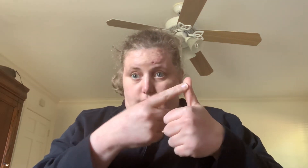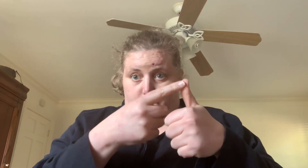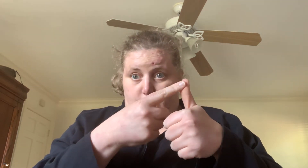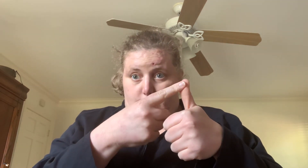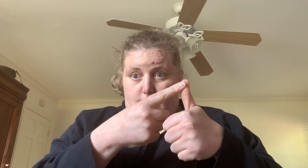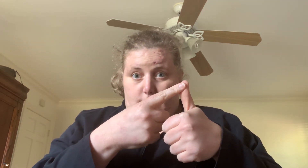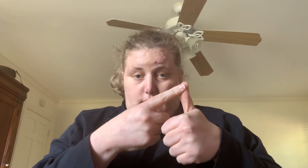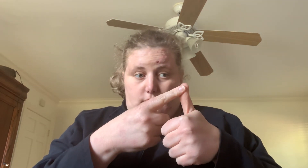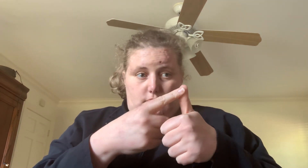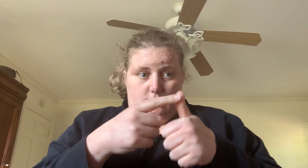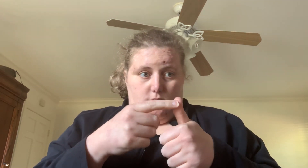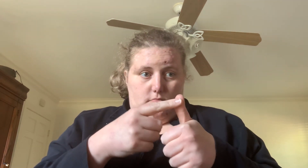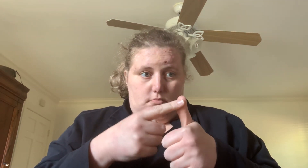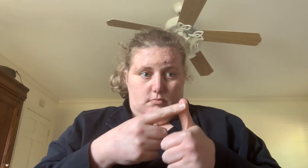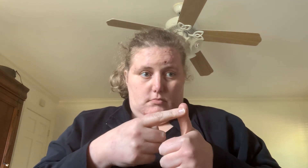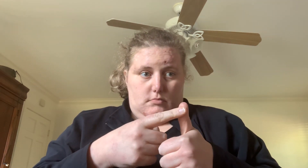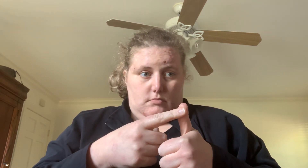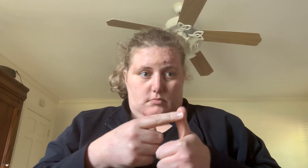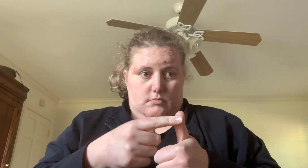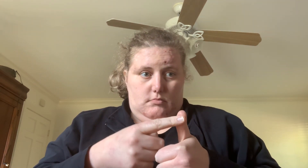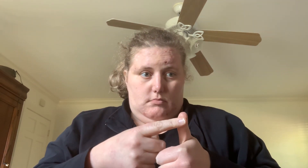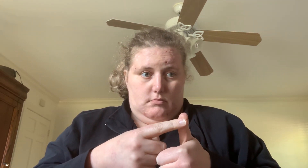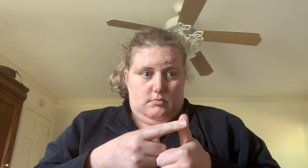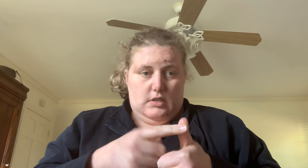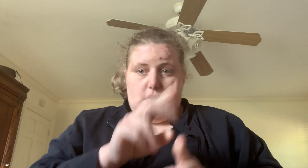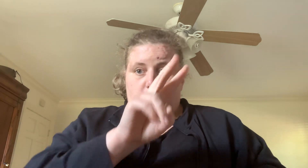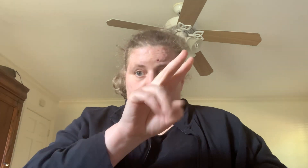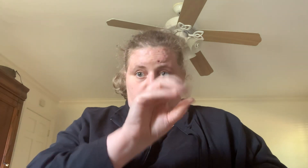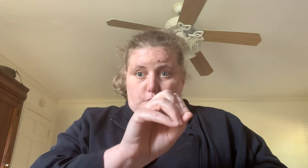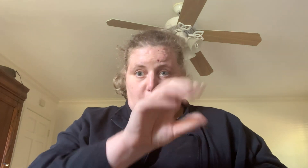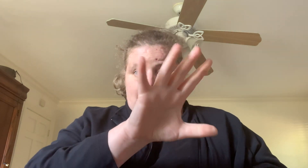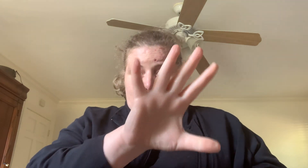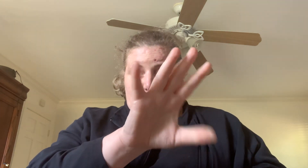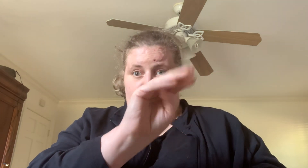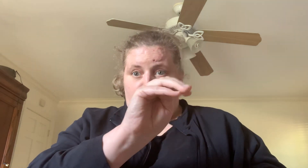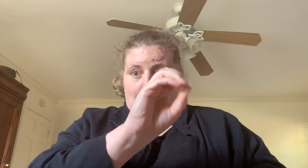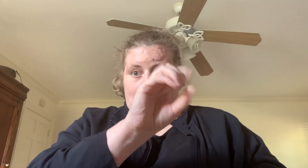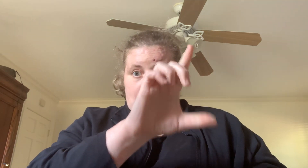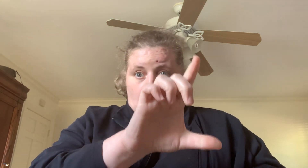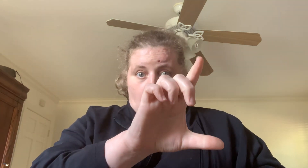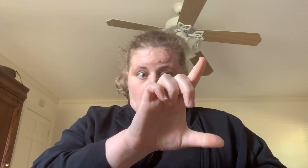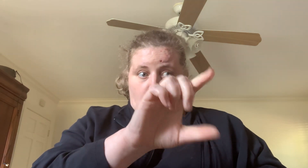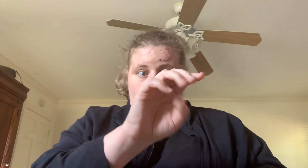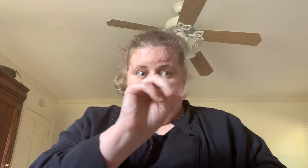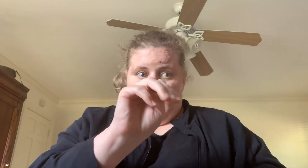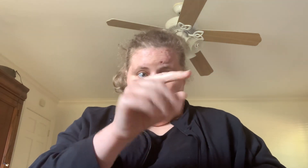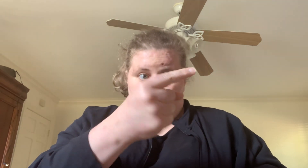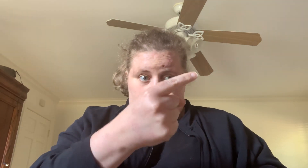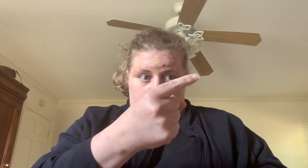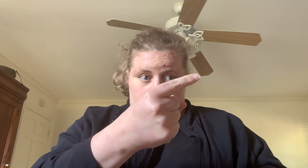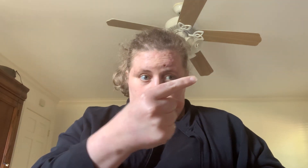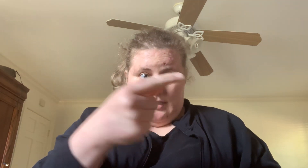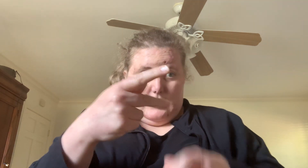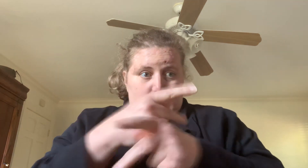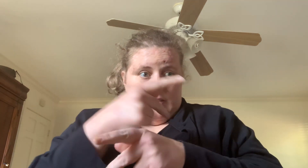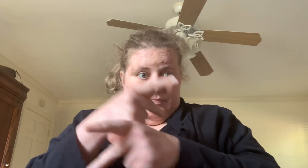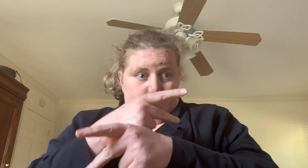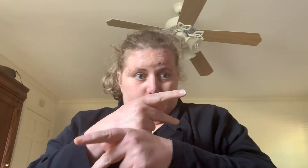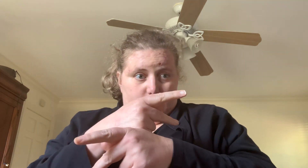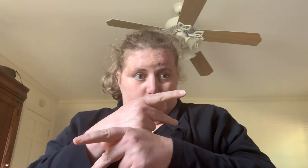start off with step 1. We're going to do 2.5 moles of Mg. We're going to figure out how many